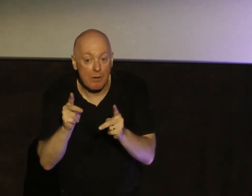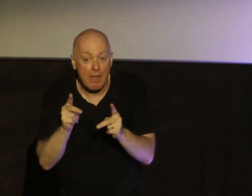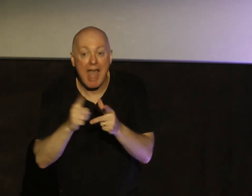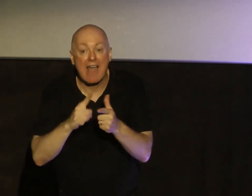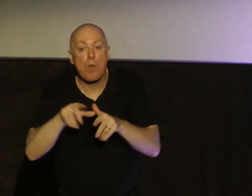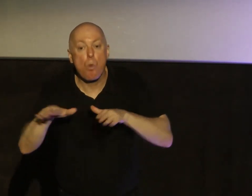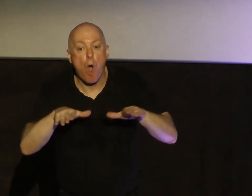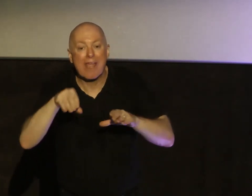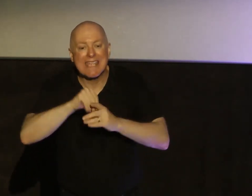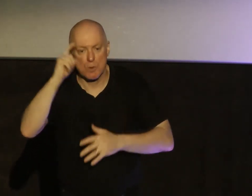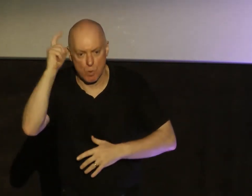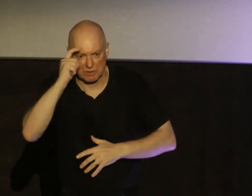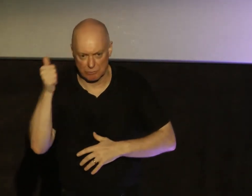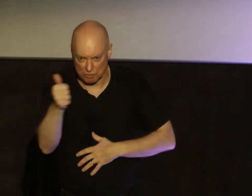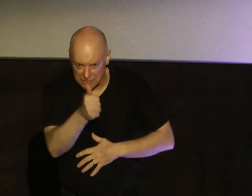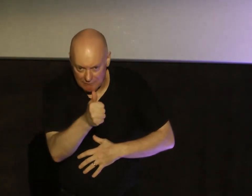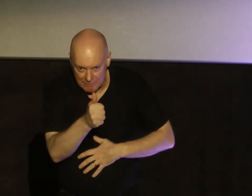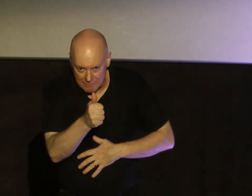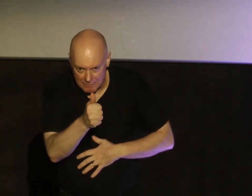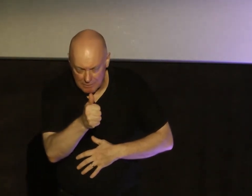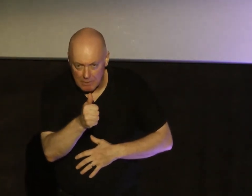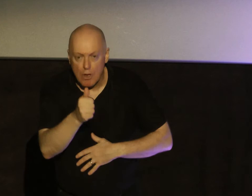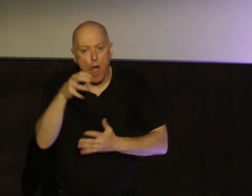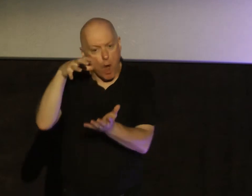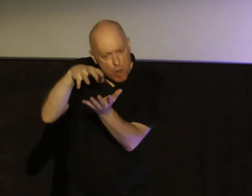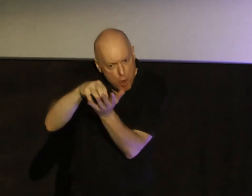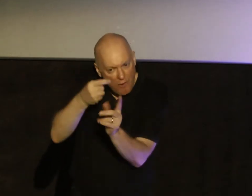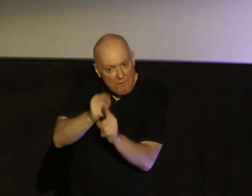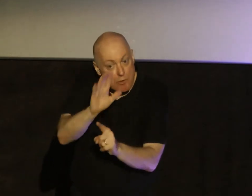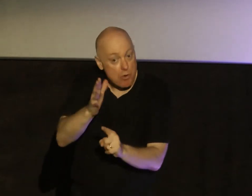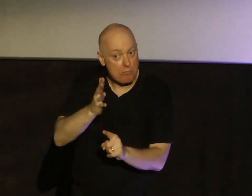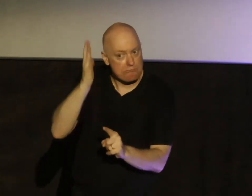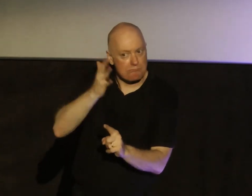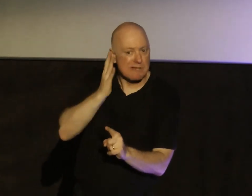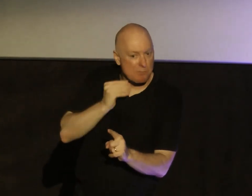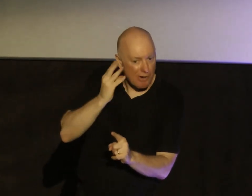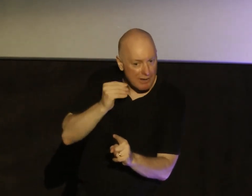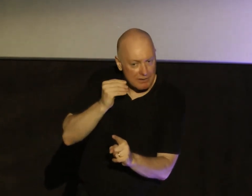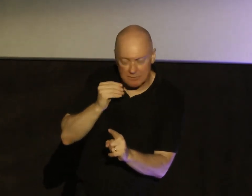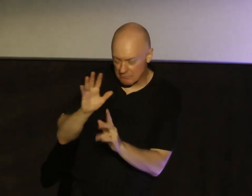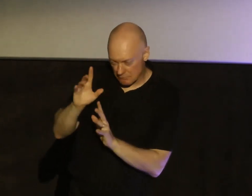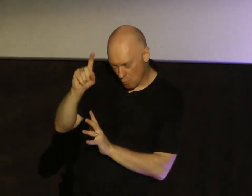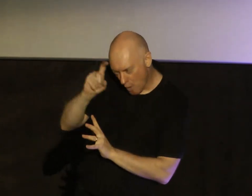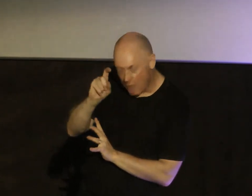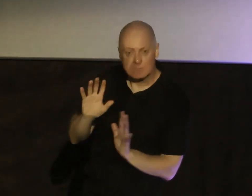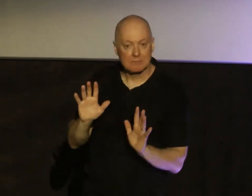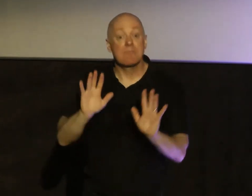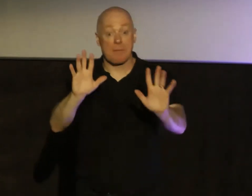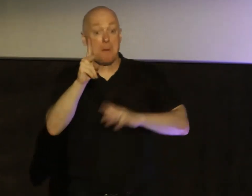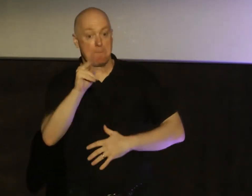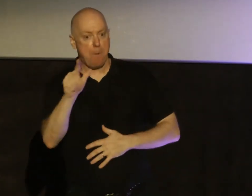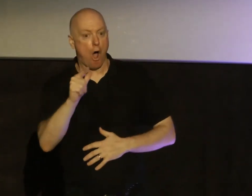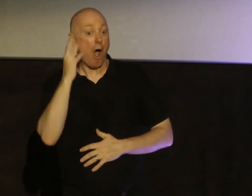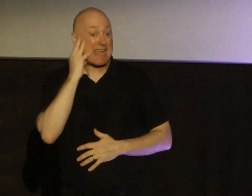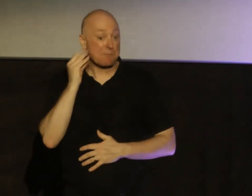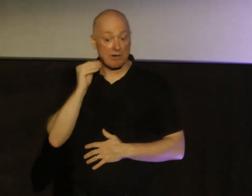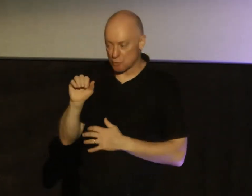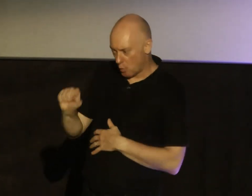wisdom. Okay? Learn from your experiences with people and walk in wisdom. So Paul's experience with John Mark is that he has